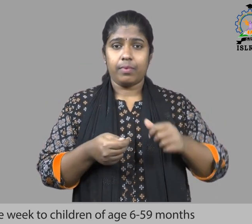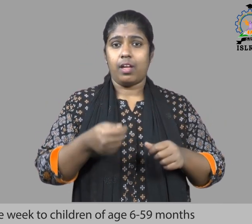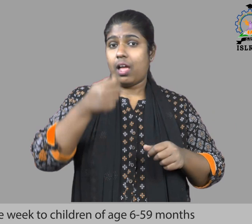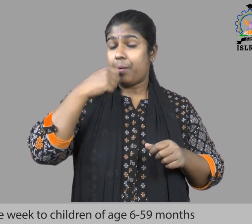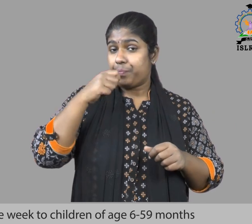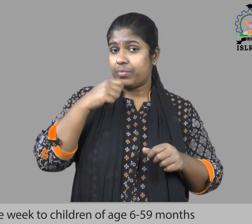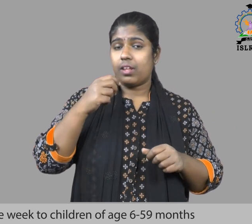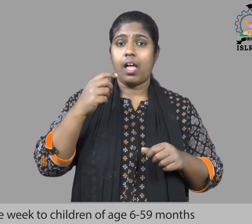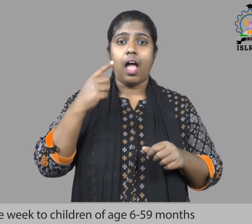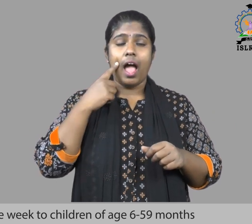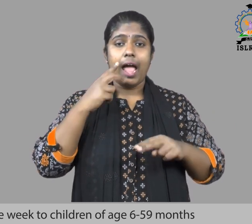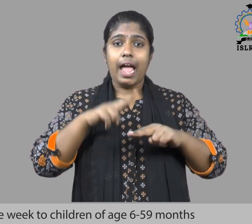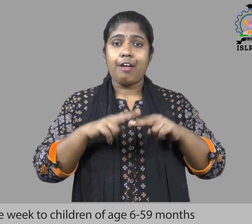6 to 59 months.